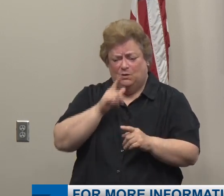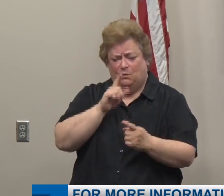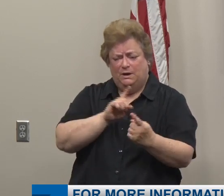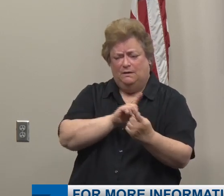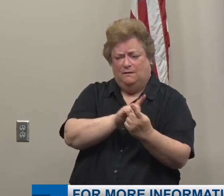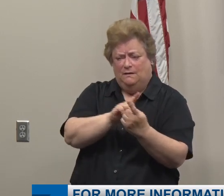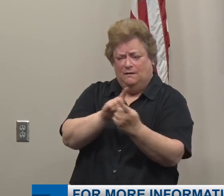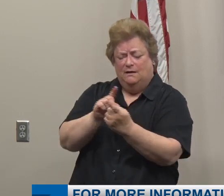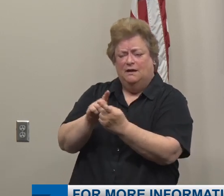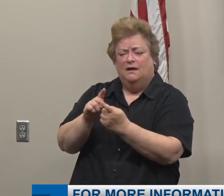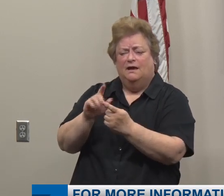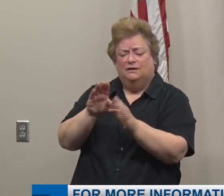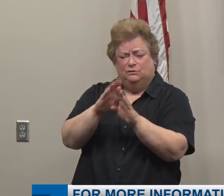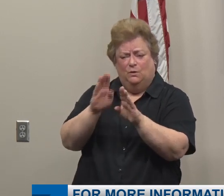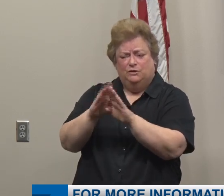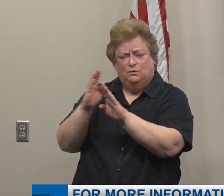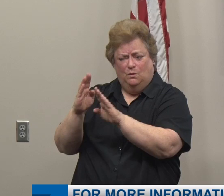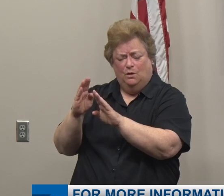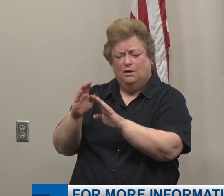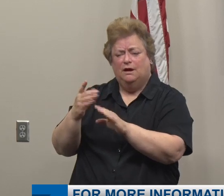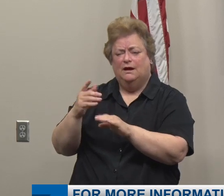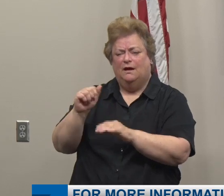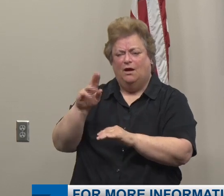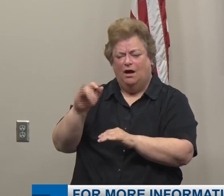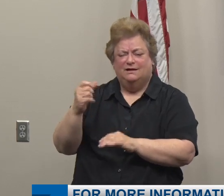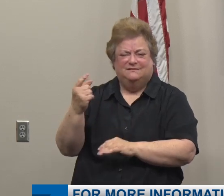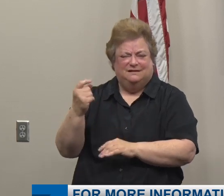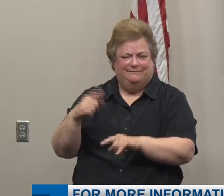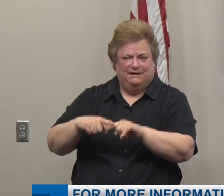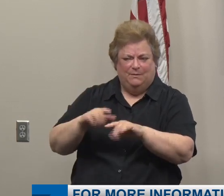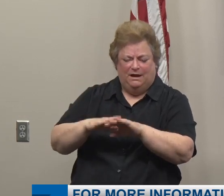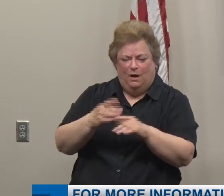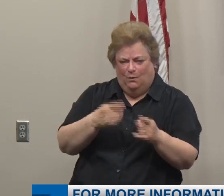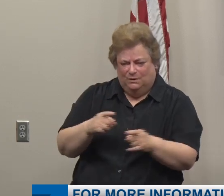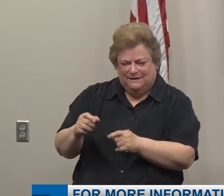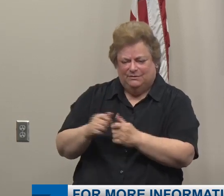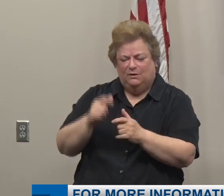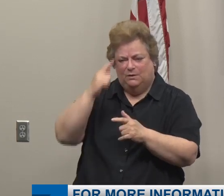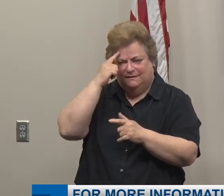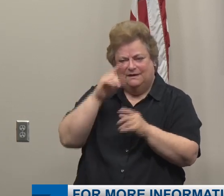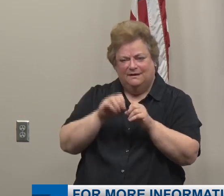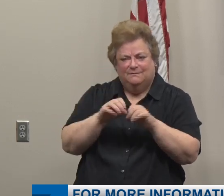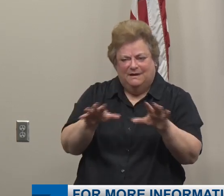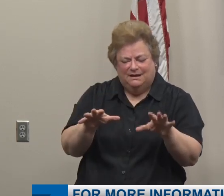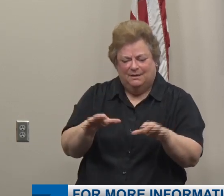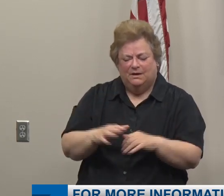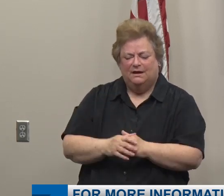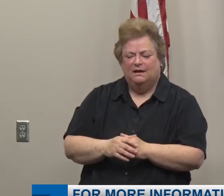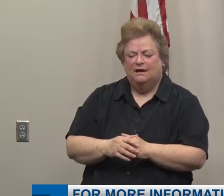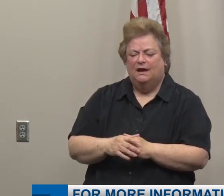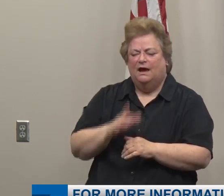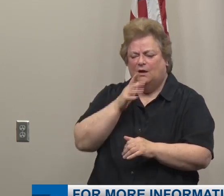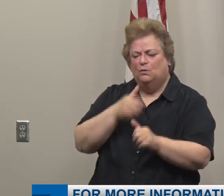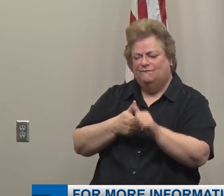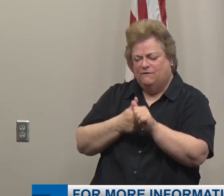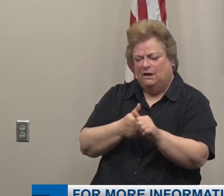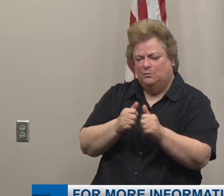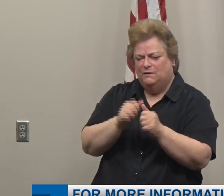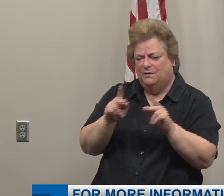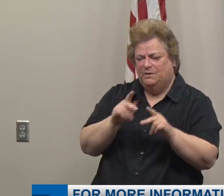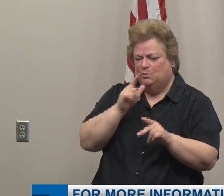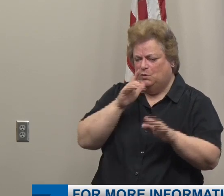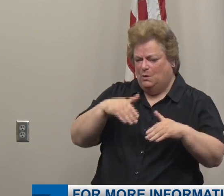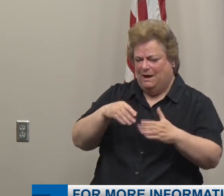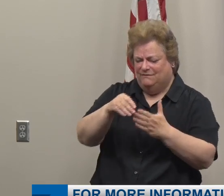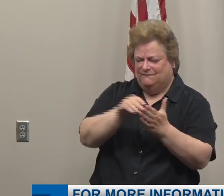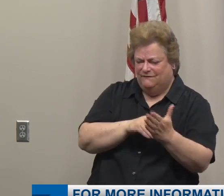on August 11th depending on the status of the pandemic and they'll be following up with people who haven't filled out their forms but